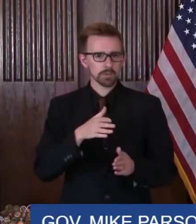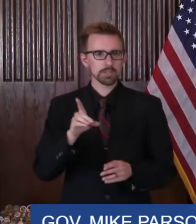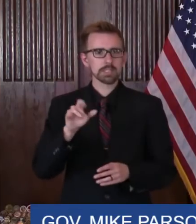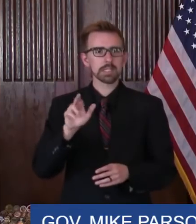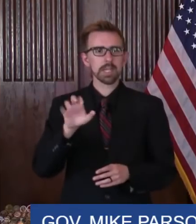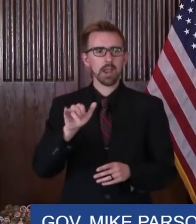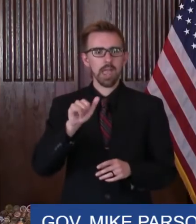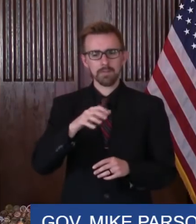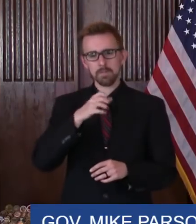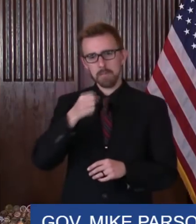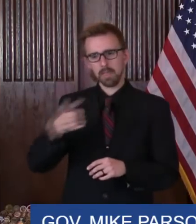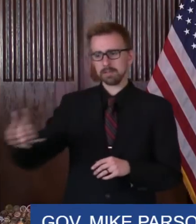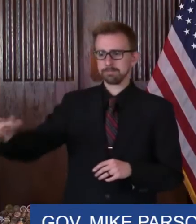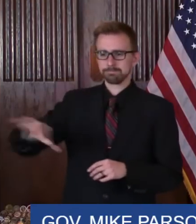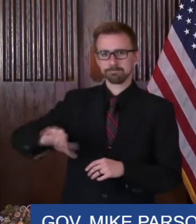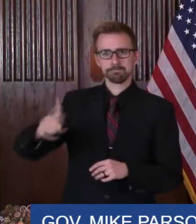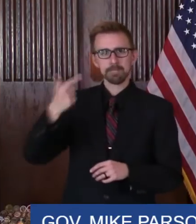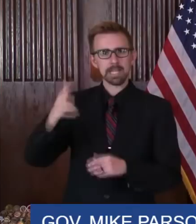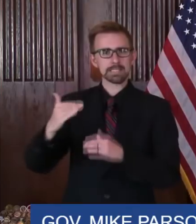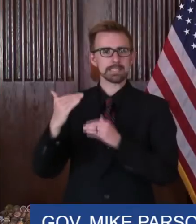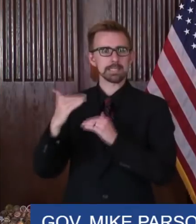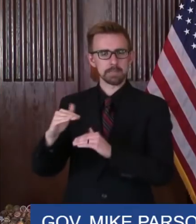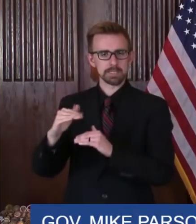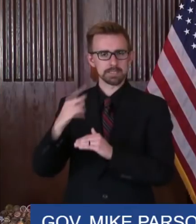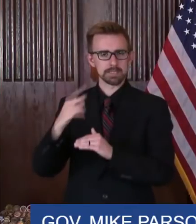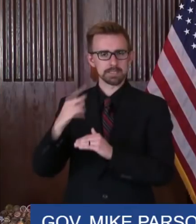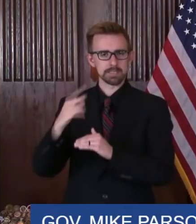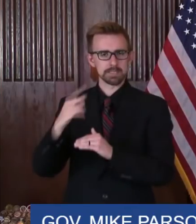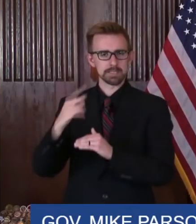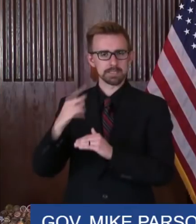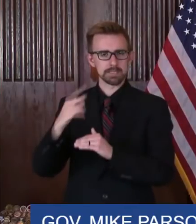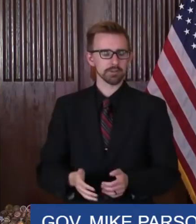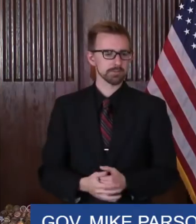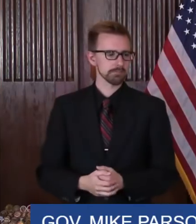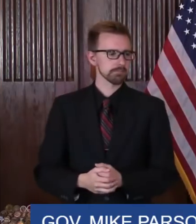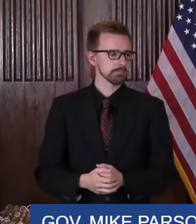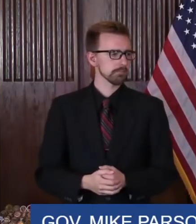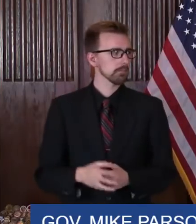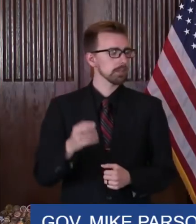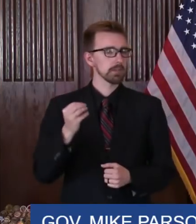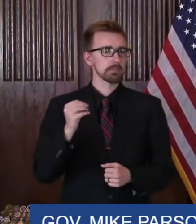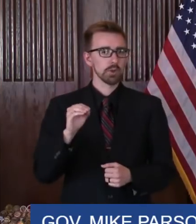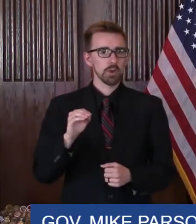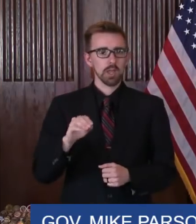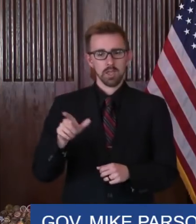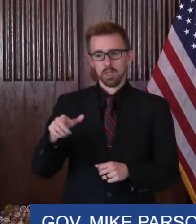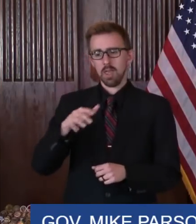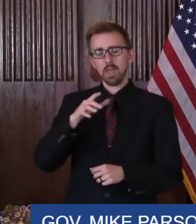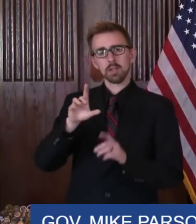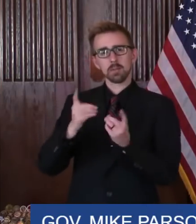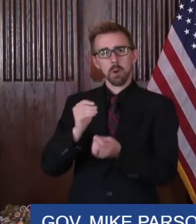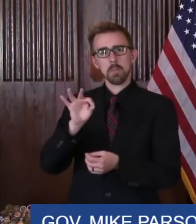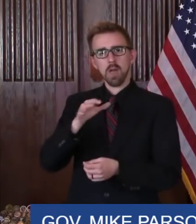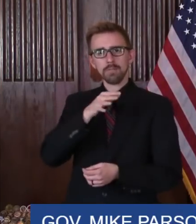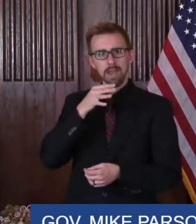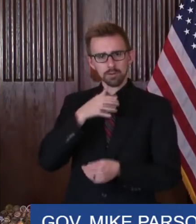drain largely because of grocery store limits for buyers. The Missouri Department of Agriculture has now called for stores to remove those limits.